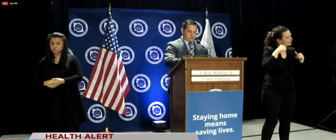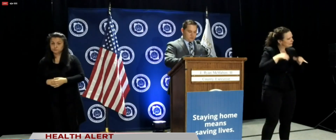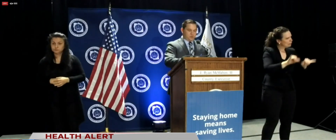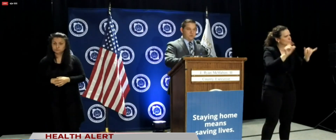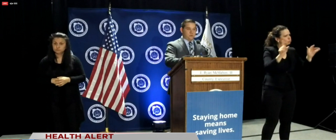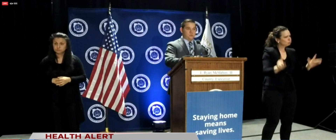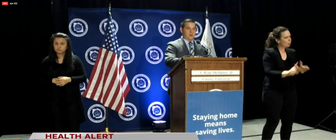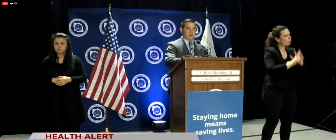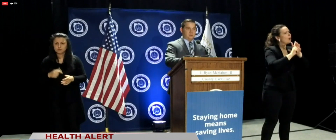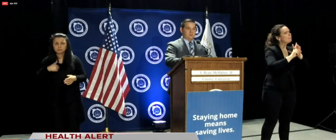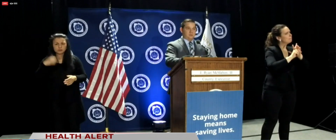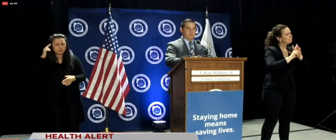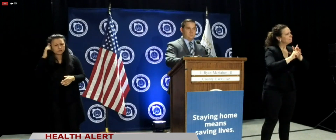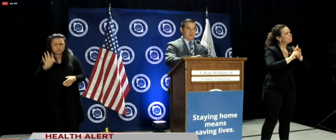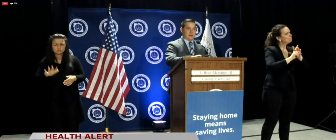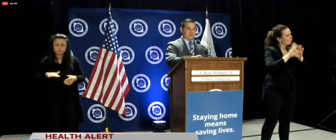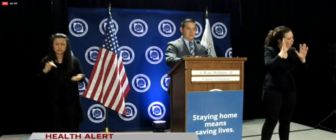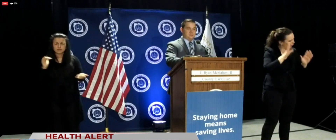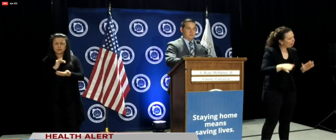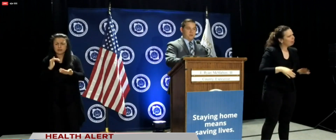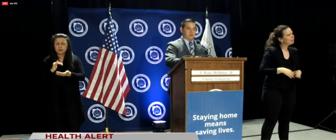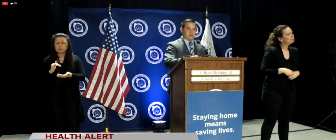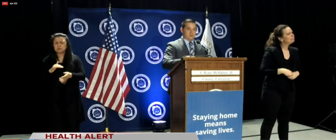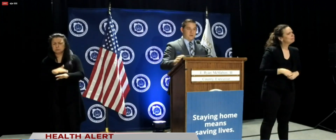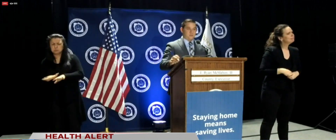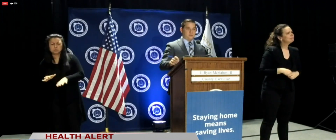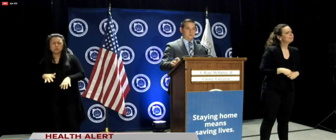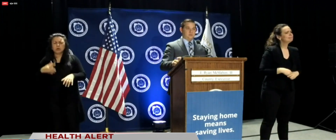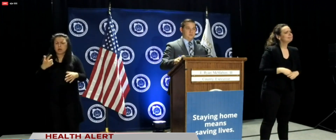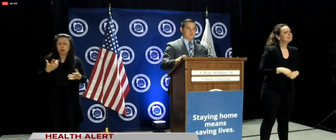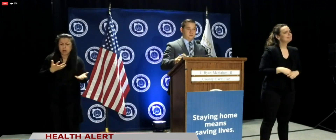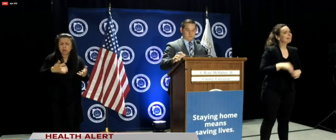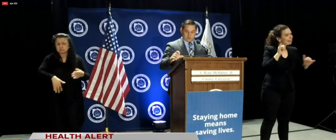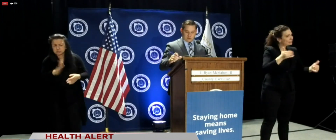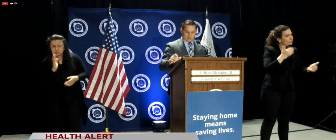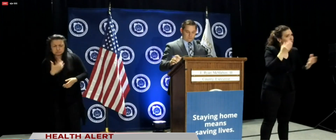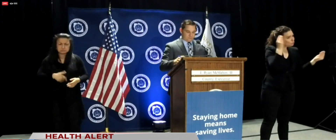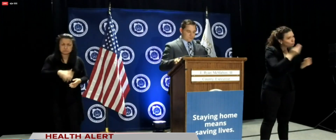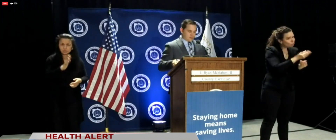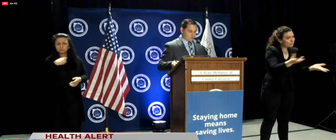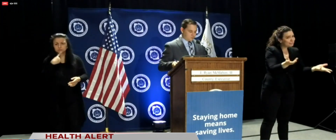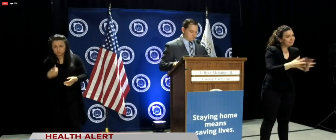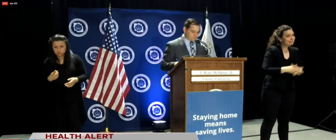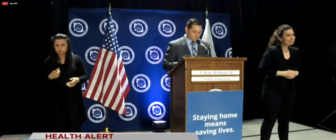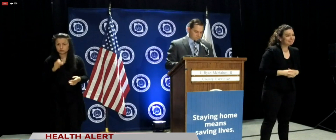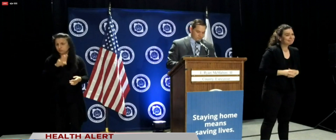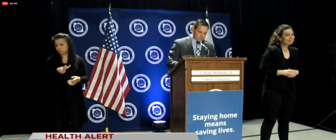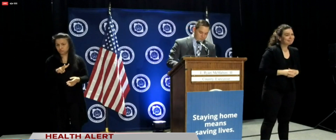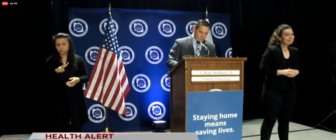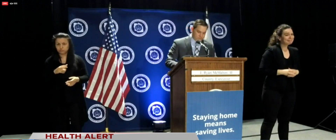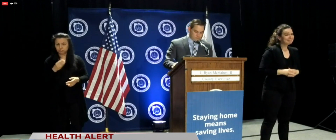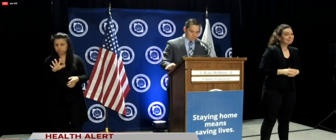there's good news there that the Easter Bunny is coming this weekend. Thank you.